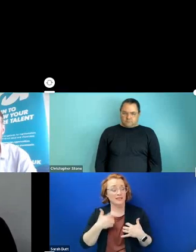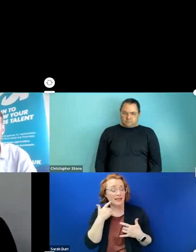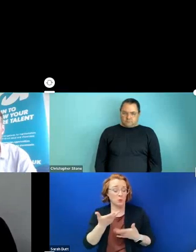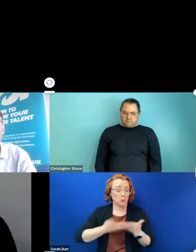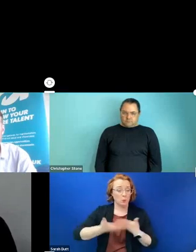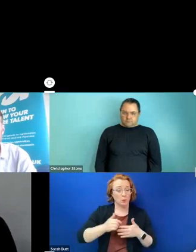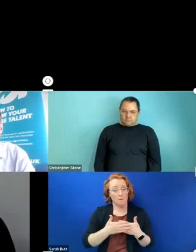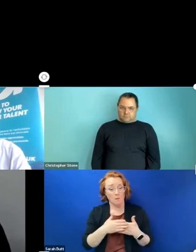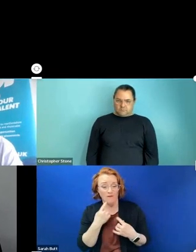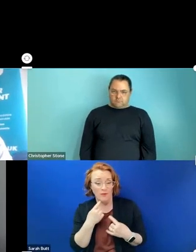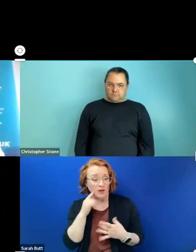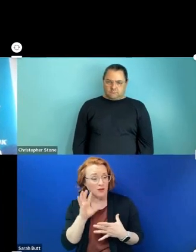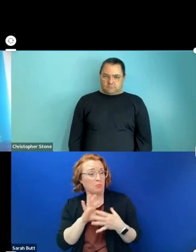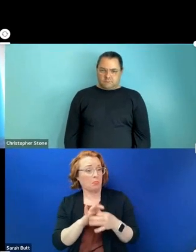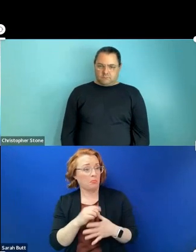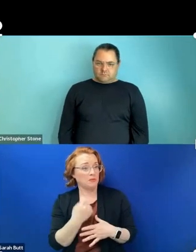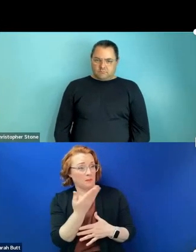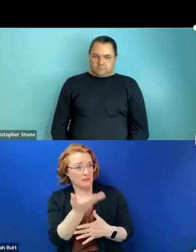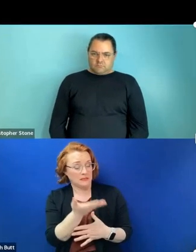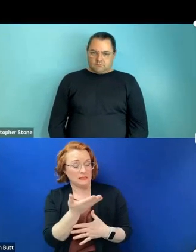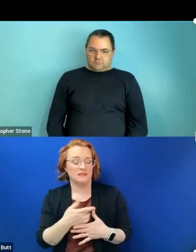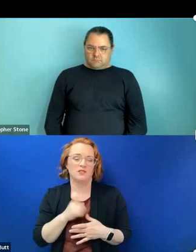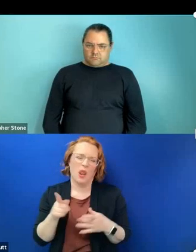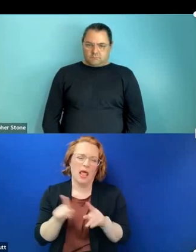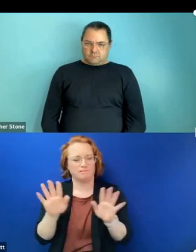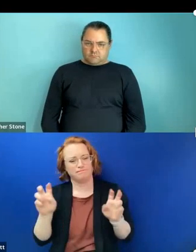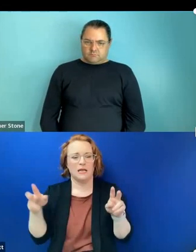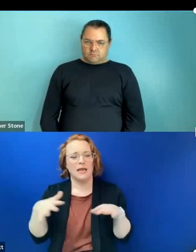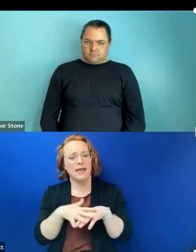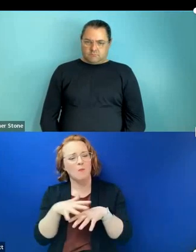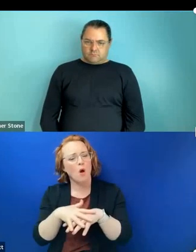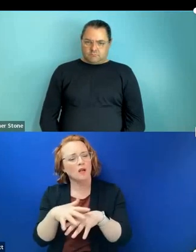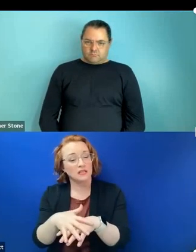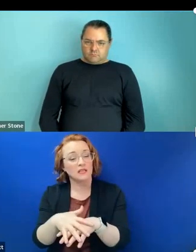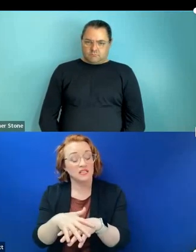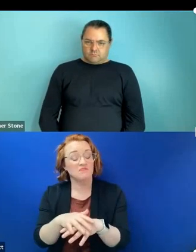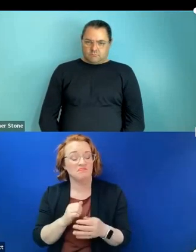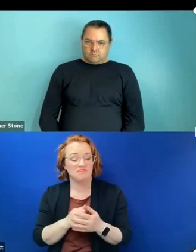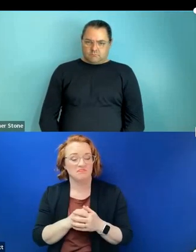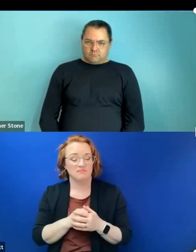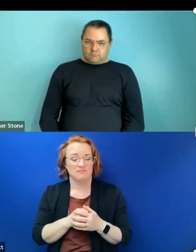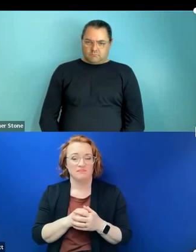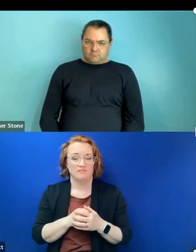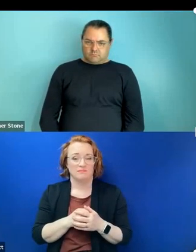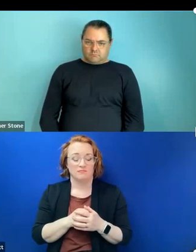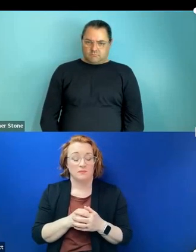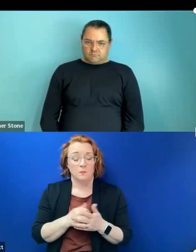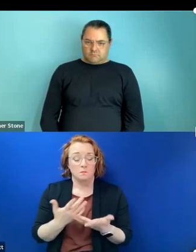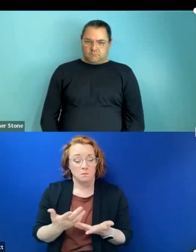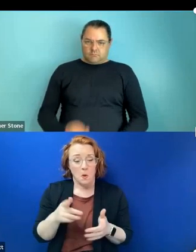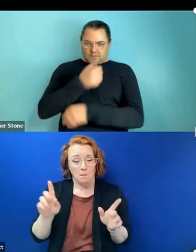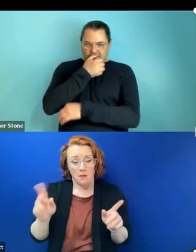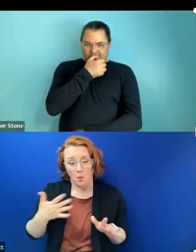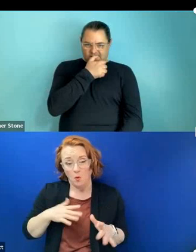and can you put me in touch with somebody? So that's more kind of a networking element of it. If people want to